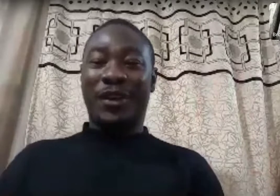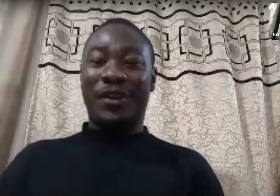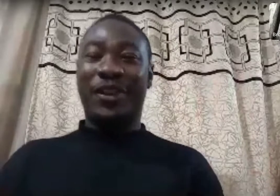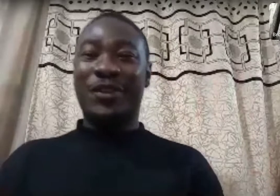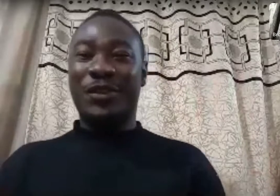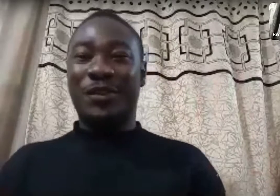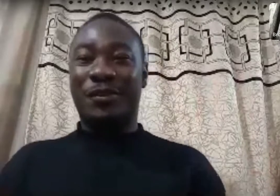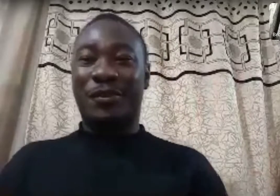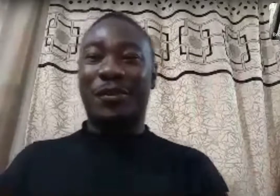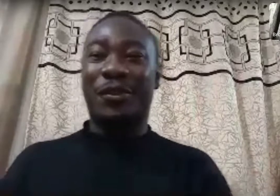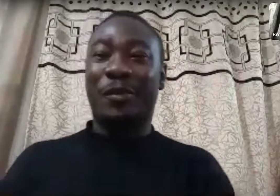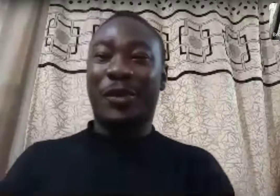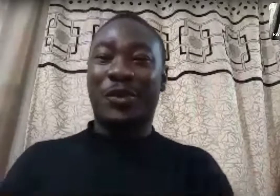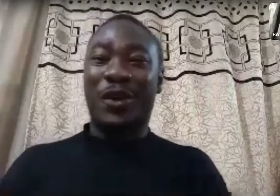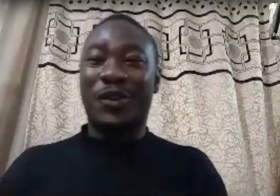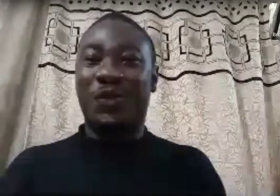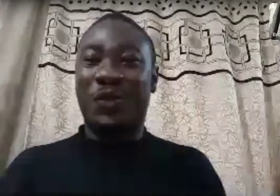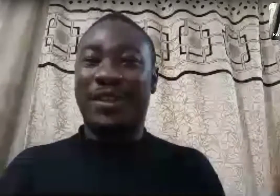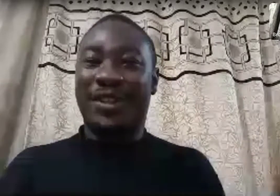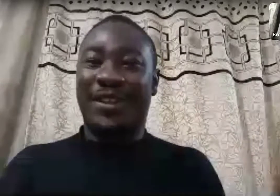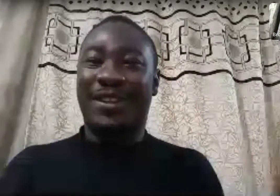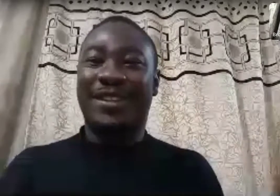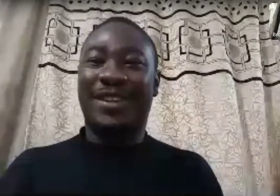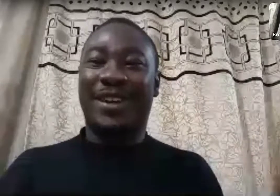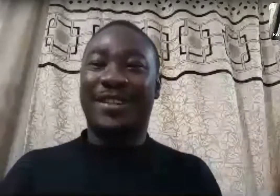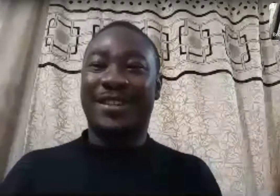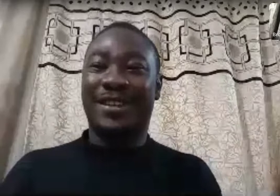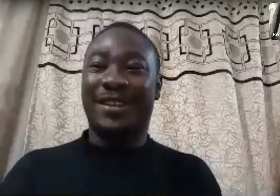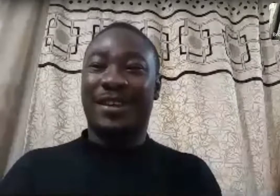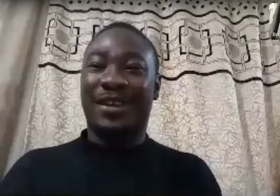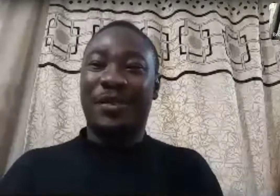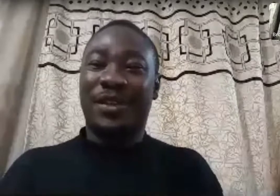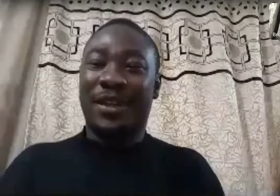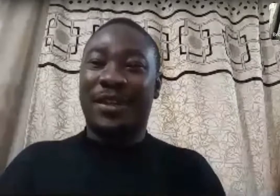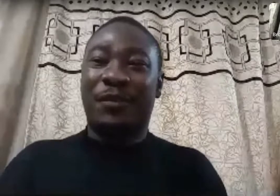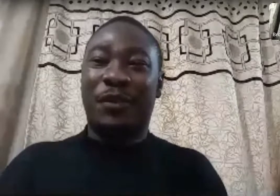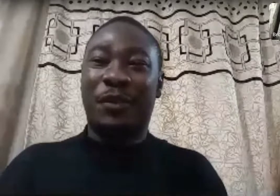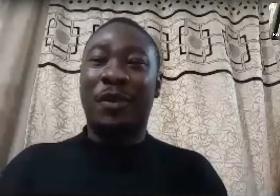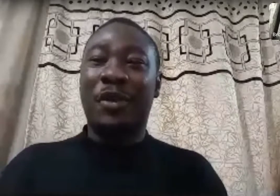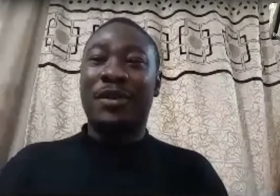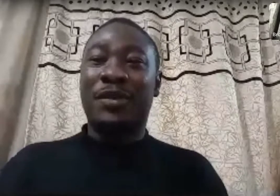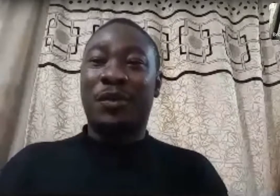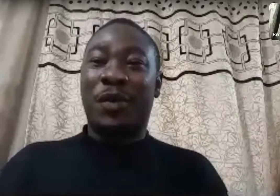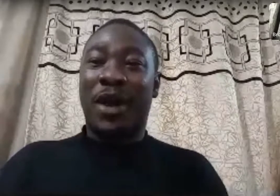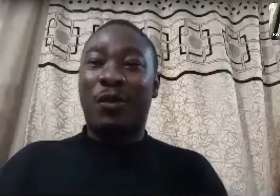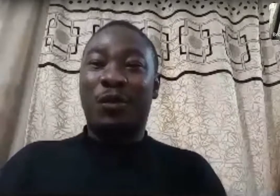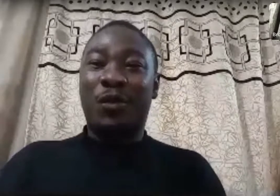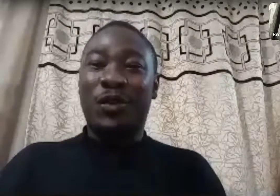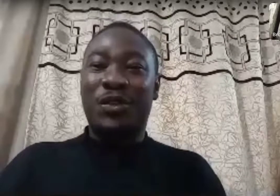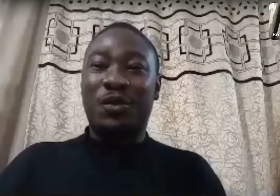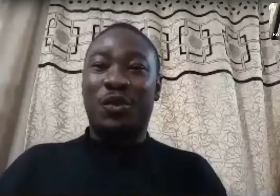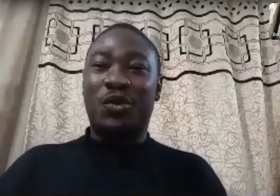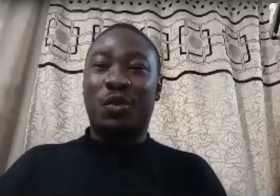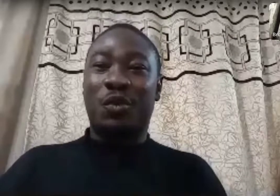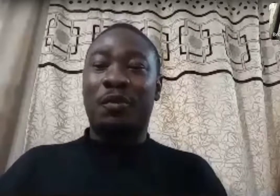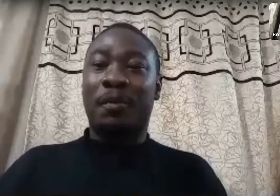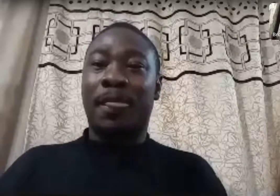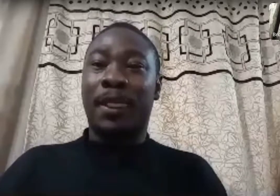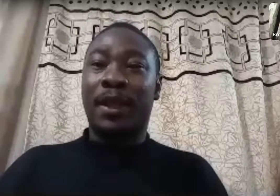numbers 1 to 20 this night. I'm so excited for you. So I would want you to now